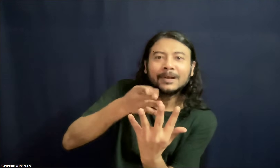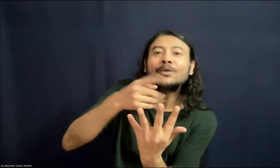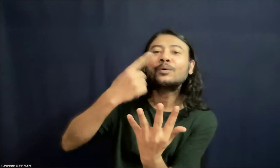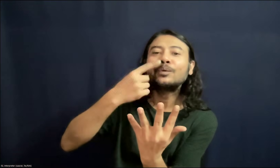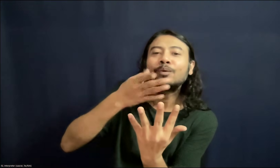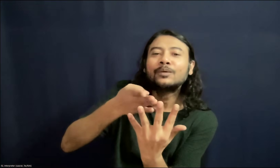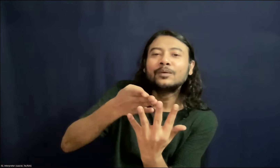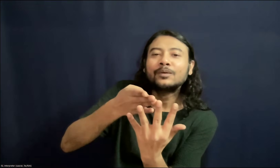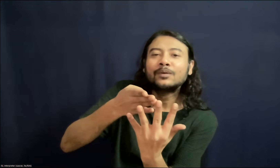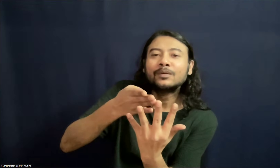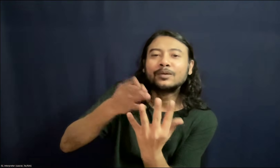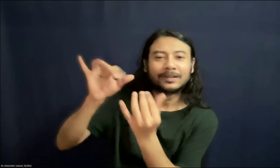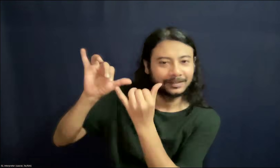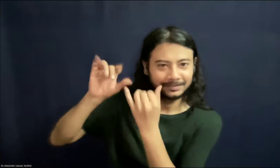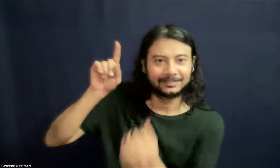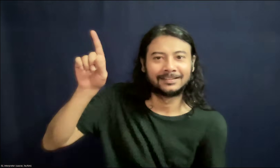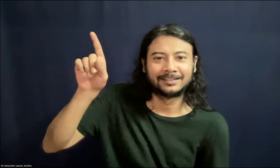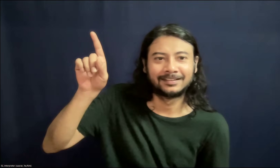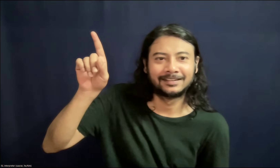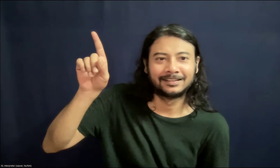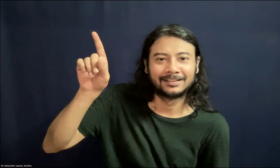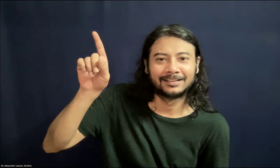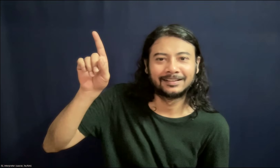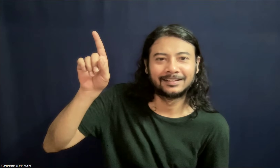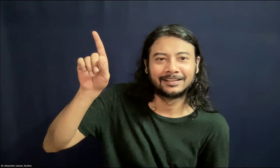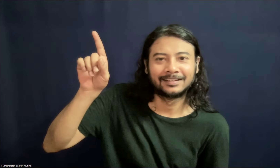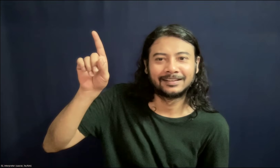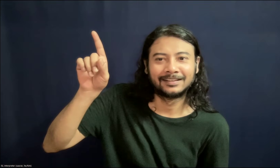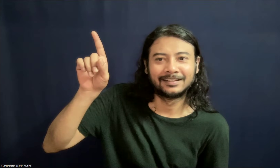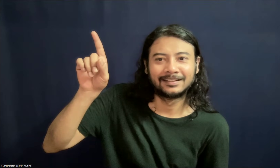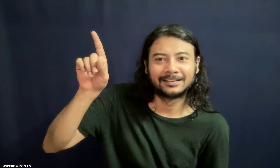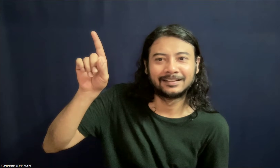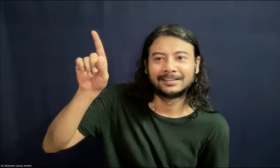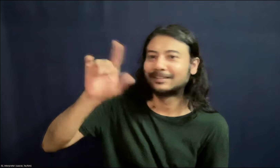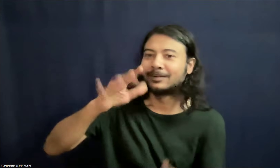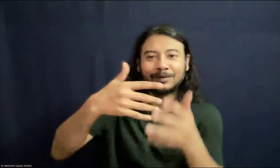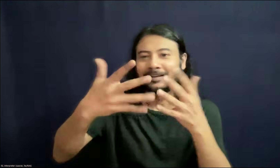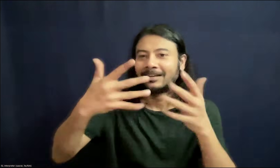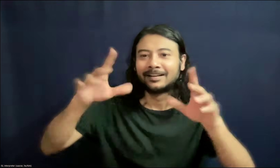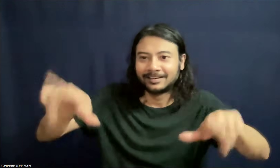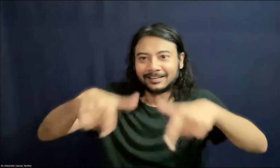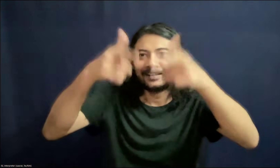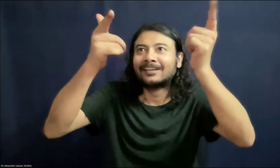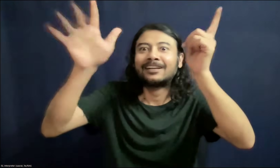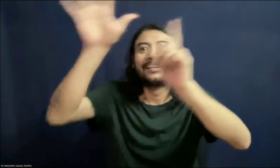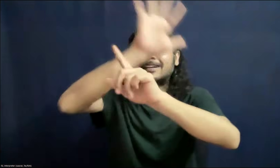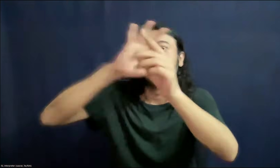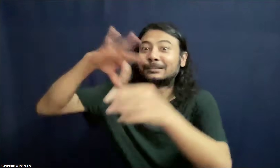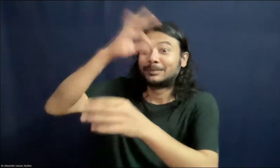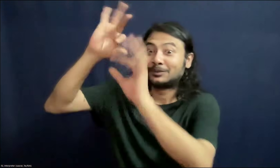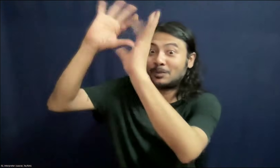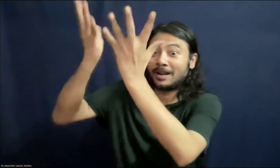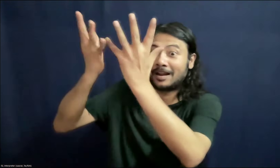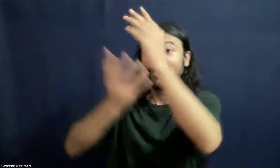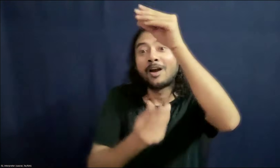So whether somebody is living in material world, somebody is living in spiritual world, the root is same. Which means for both the kind